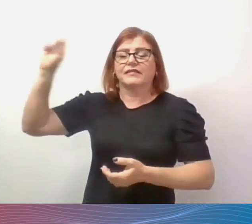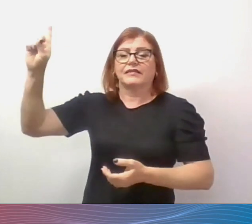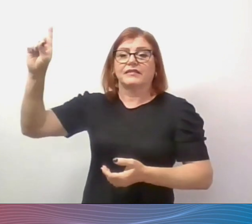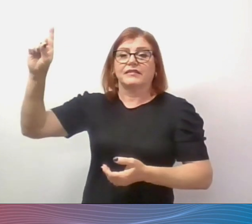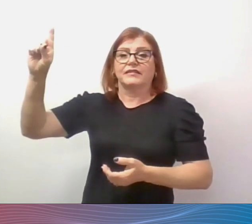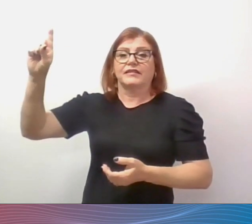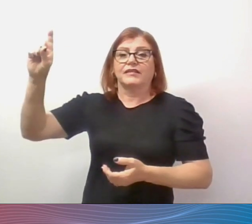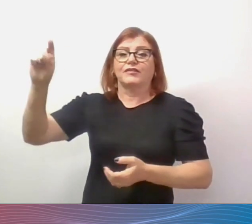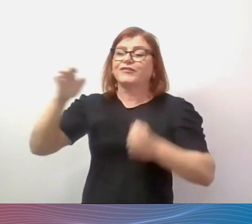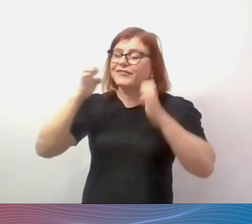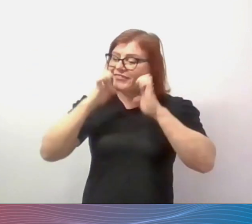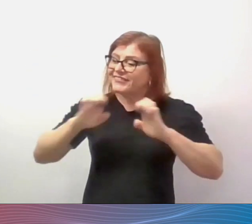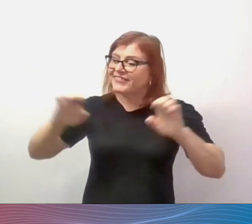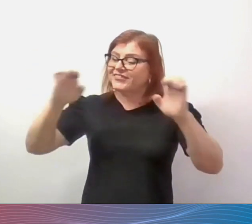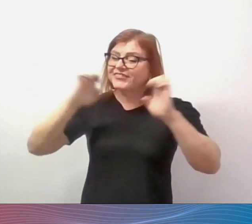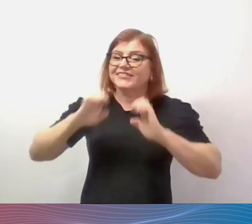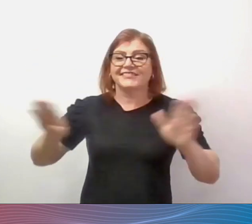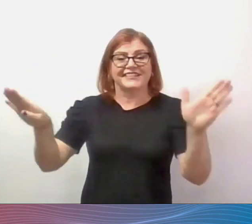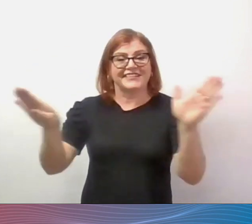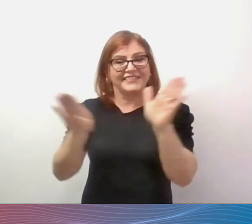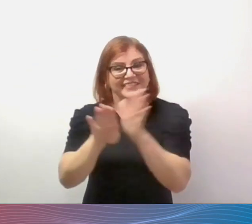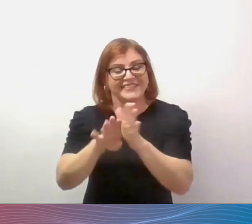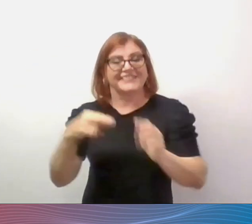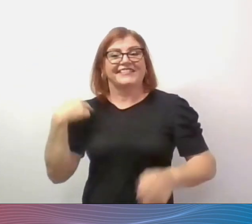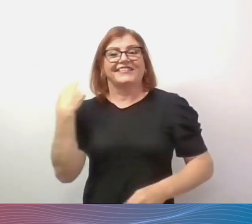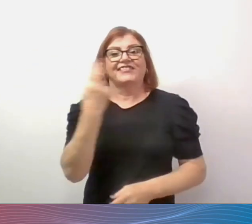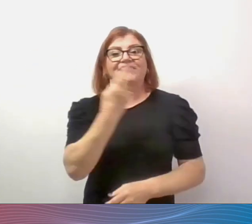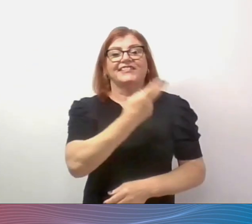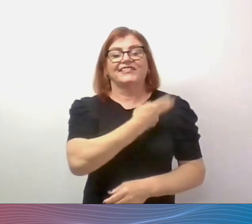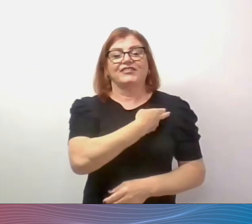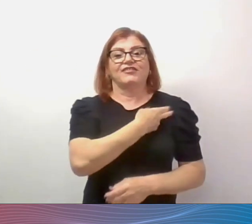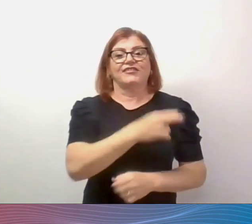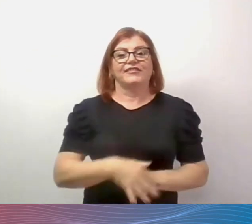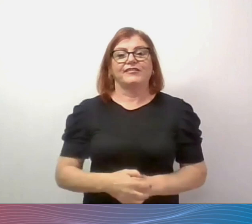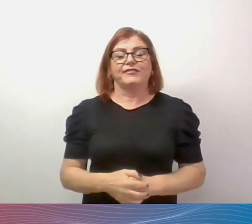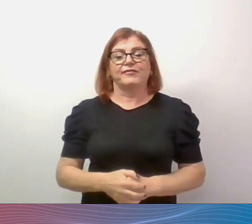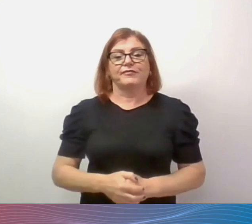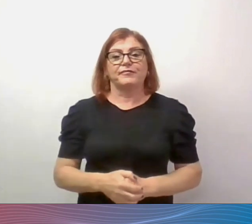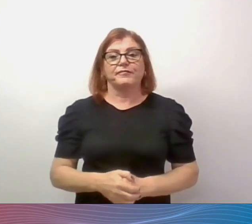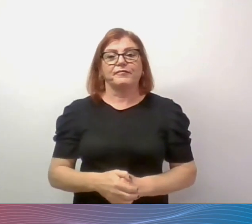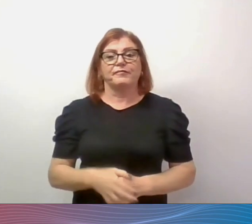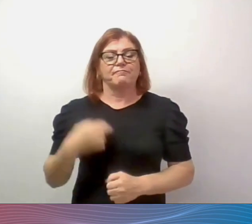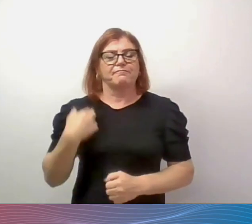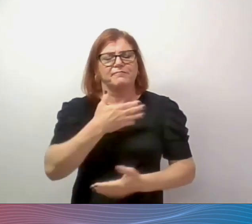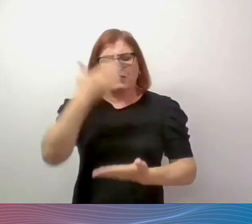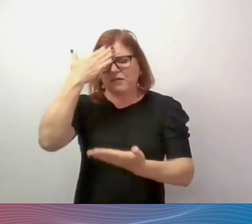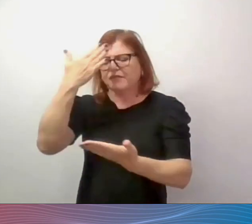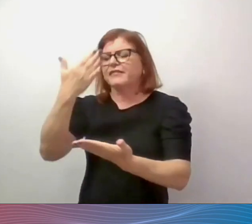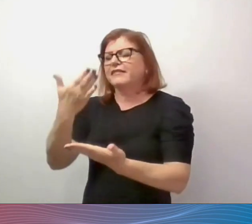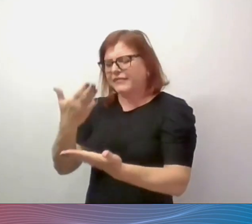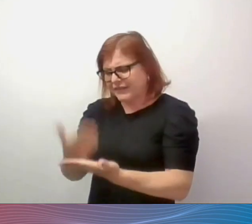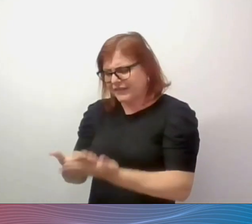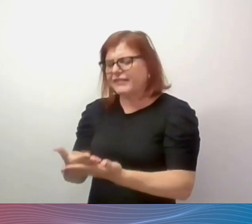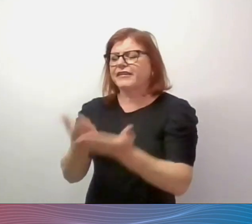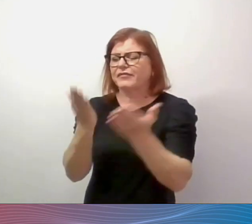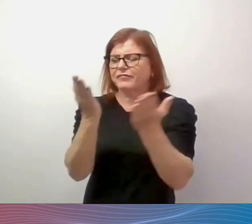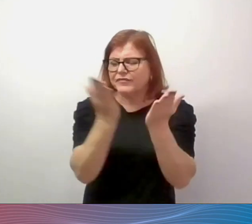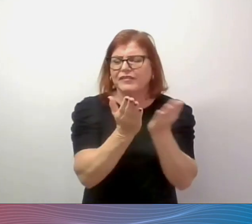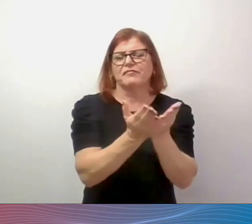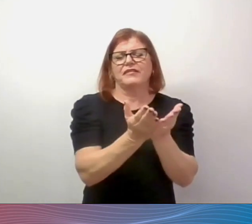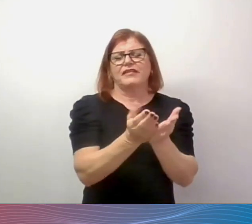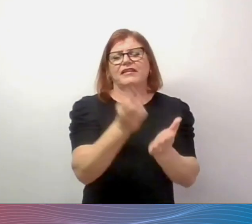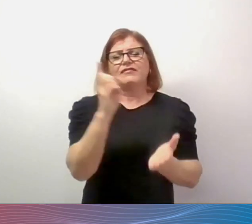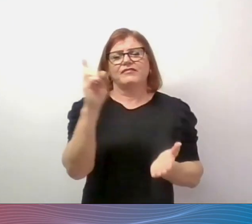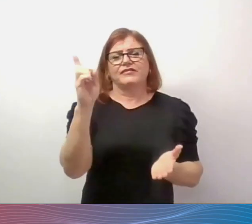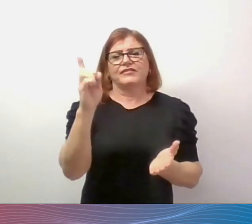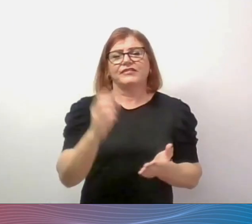nós. Thank God, one day the word of the gospel reached out to us. Nós cremos na palavra. We believed in the word. Cremos em